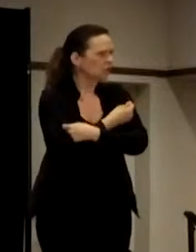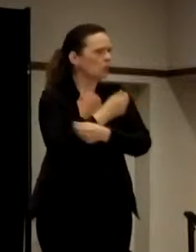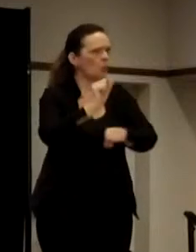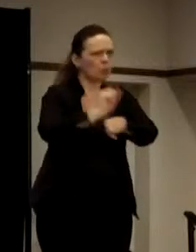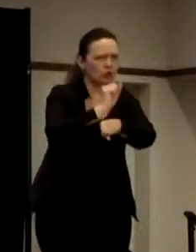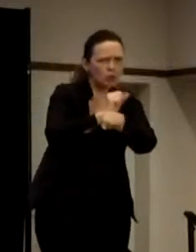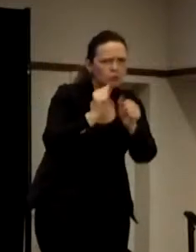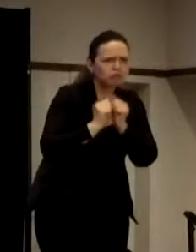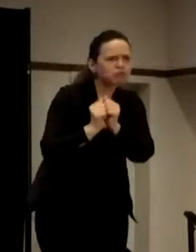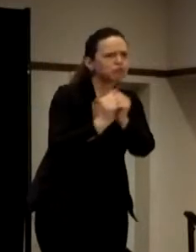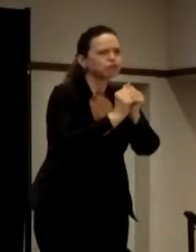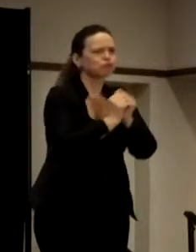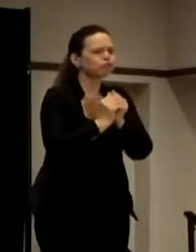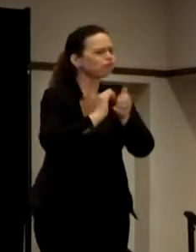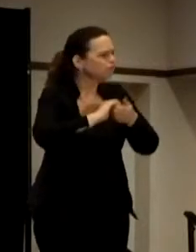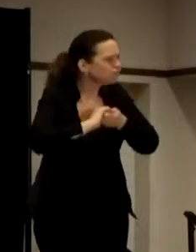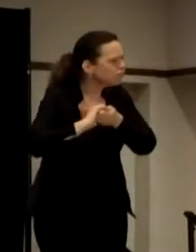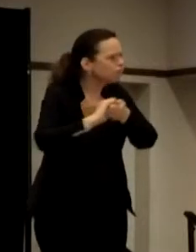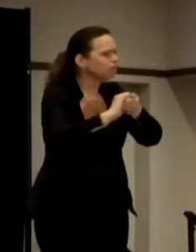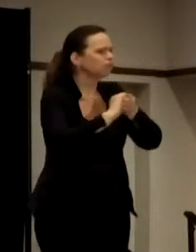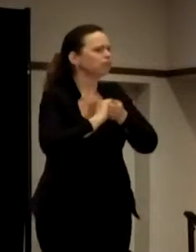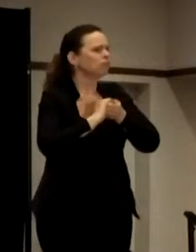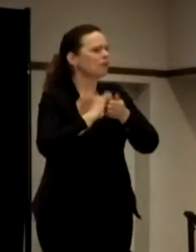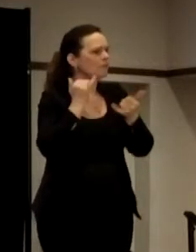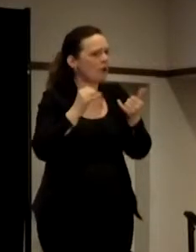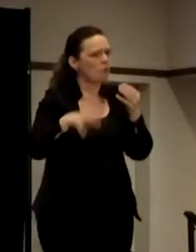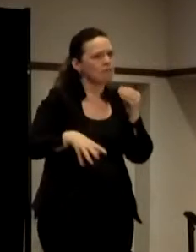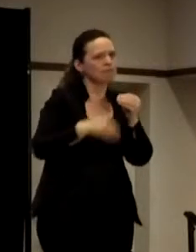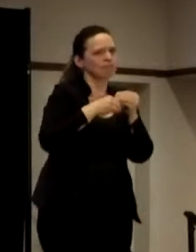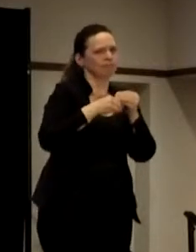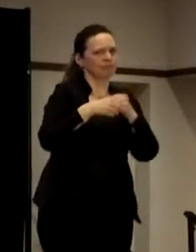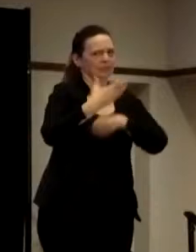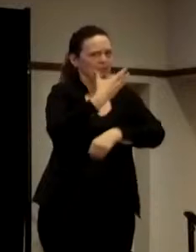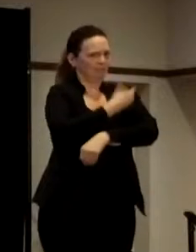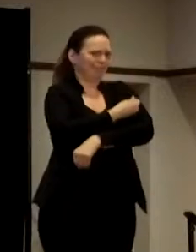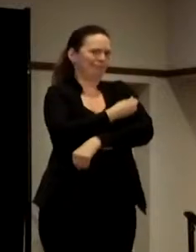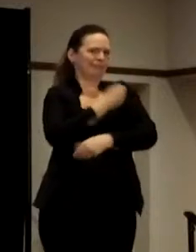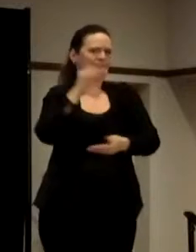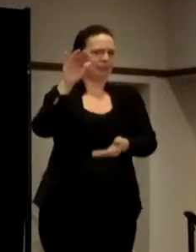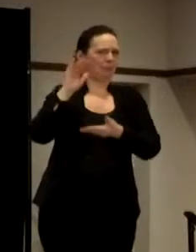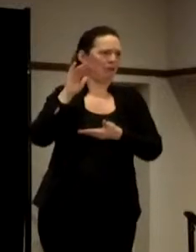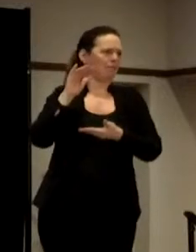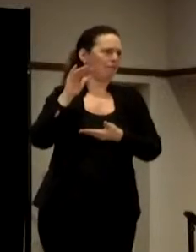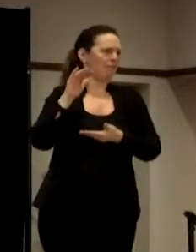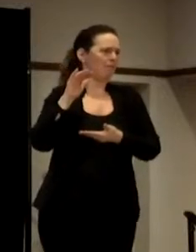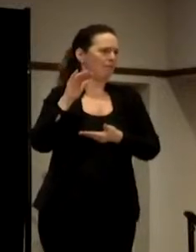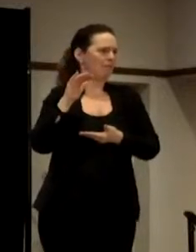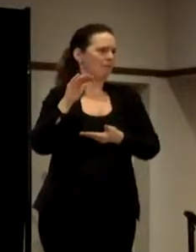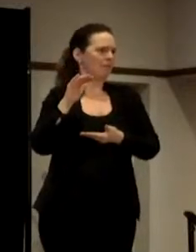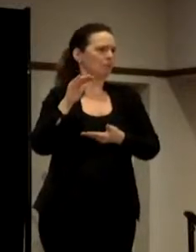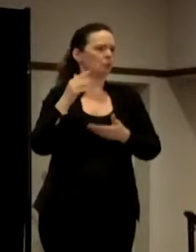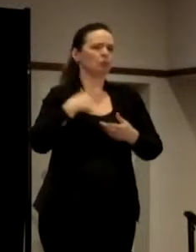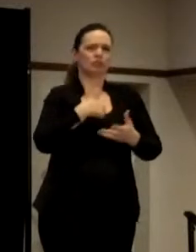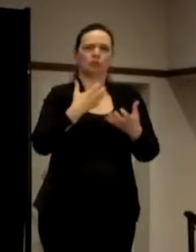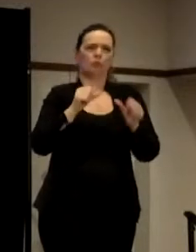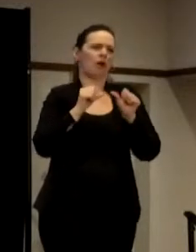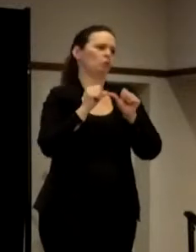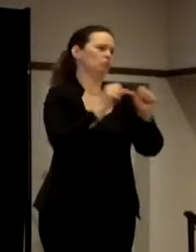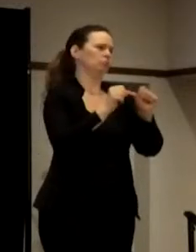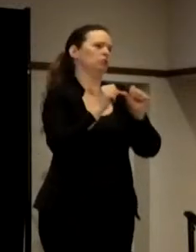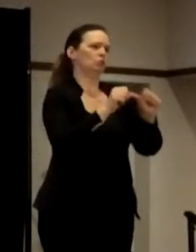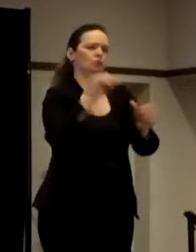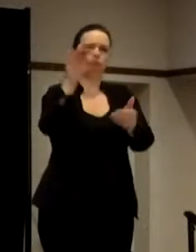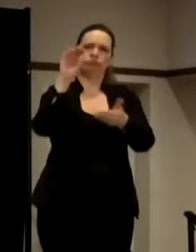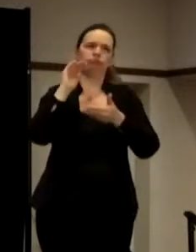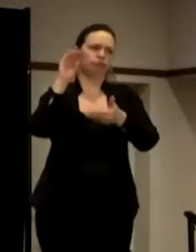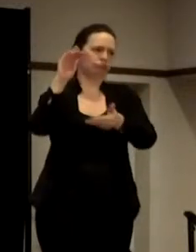little bit extra supply for that. Now they should be basically sending us as much supply as they can and telling us to go finish up